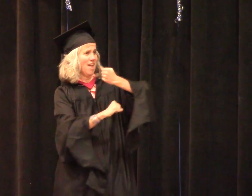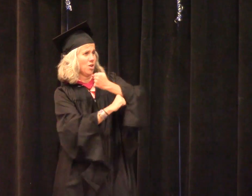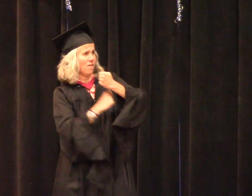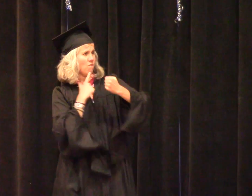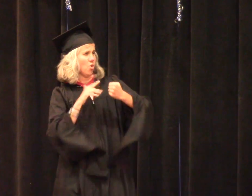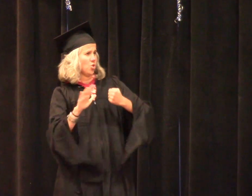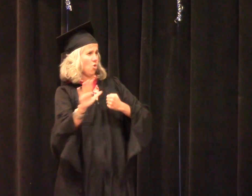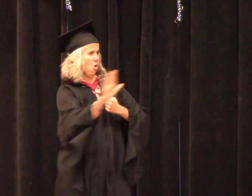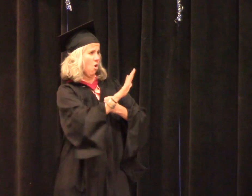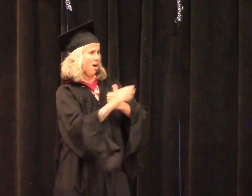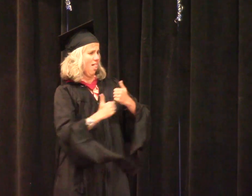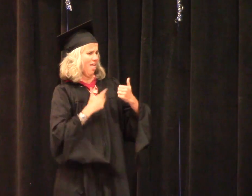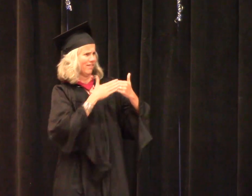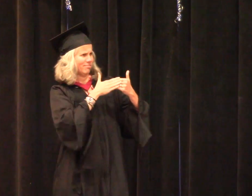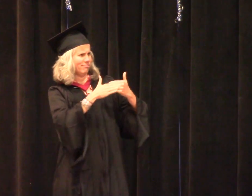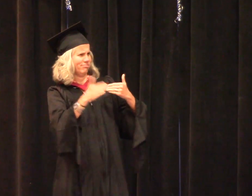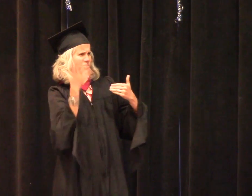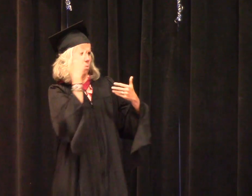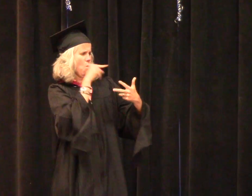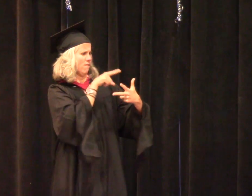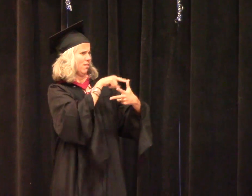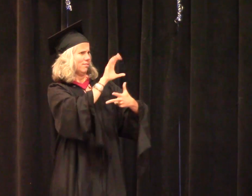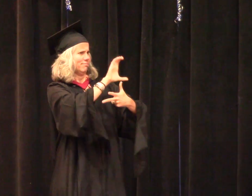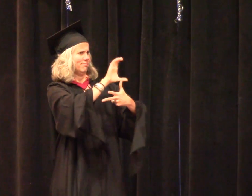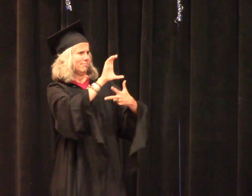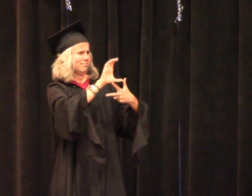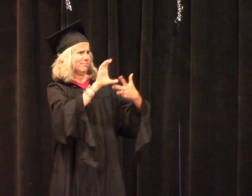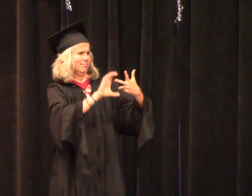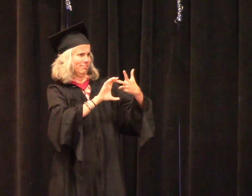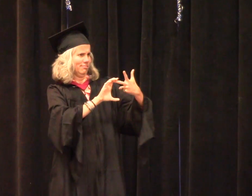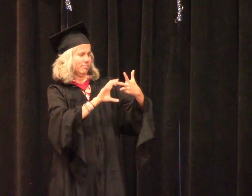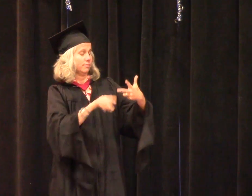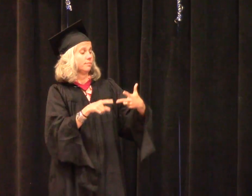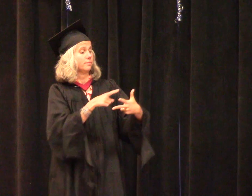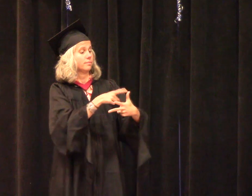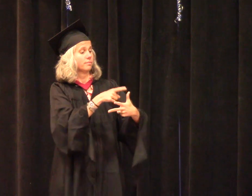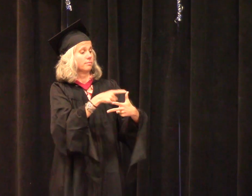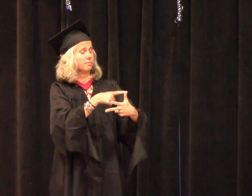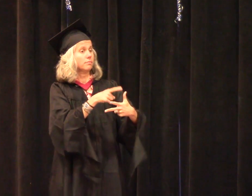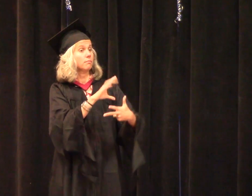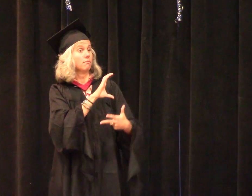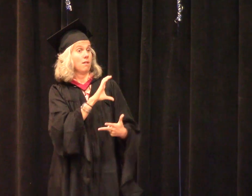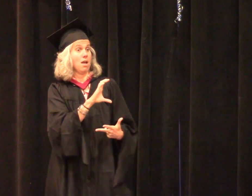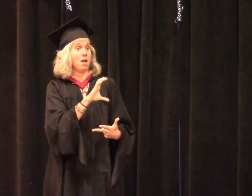C's become an essential foundation for your life going forward.